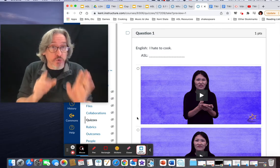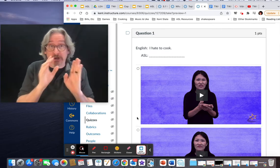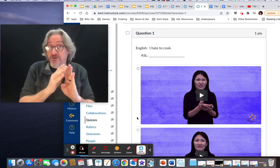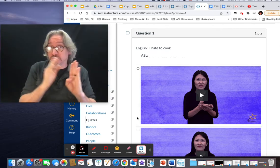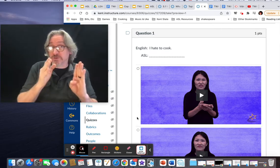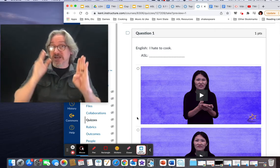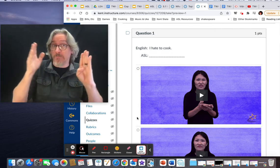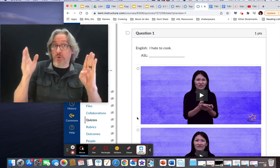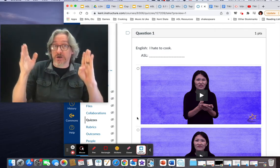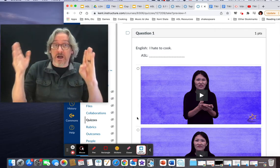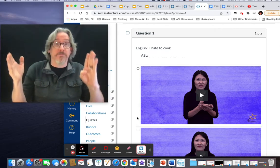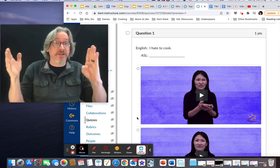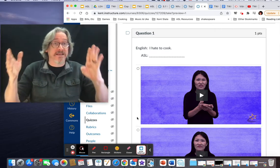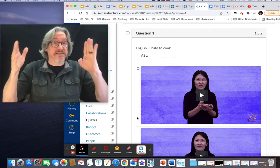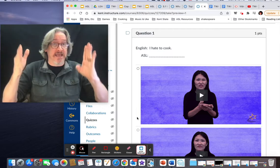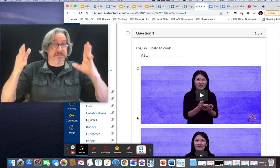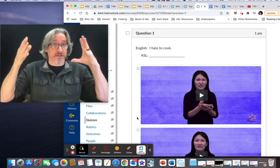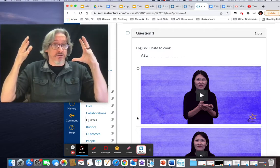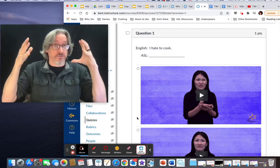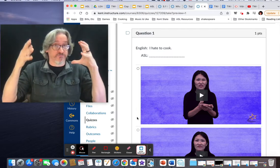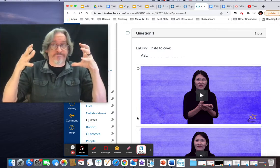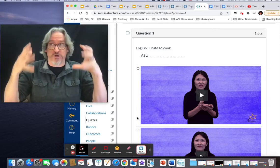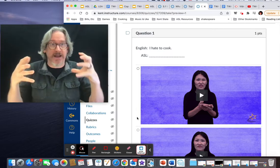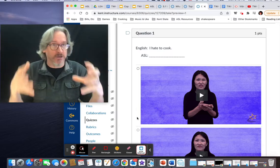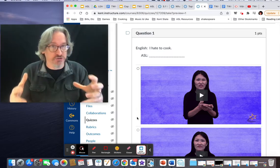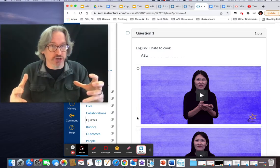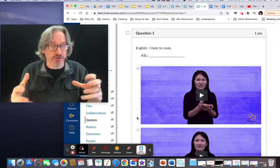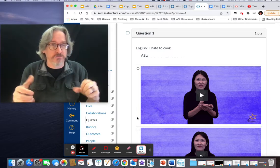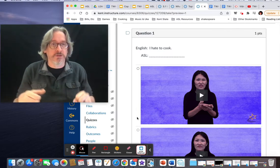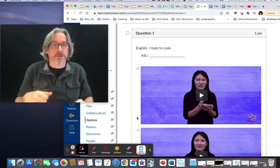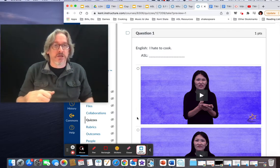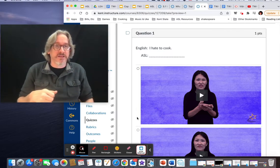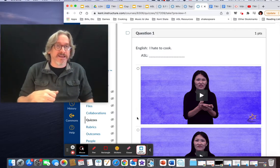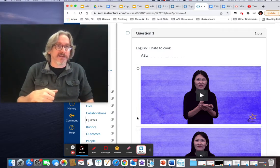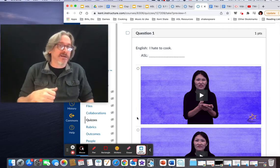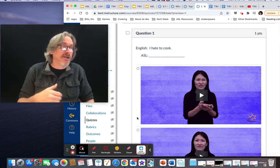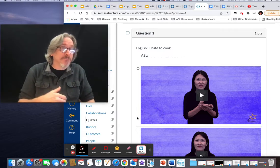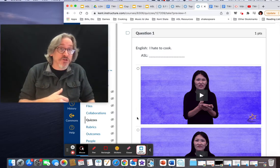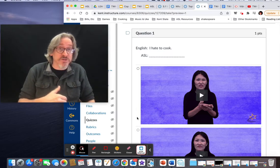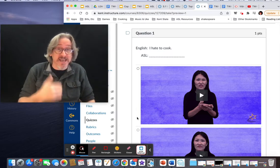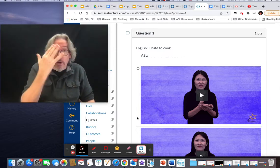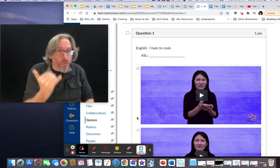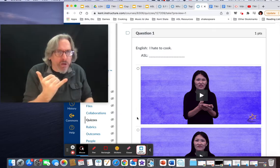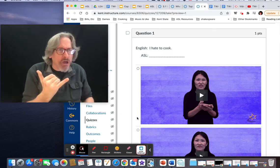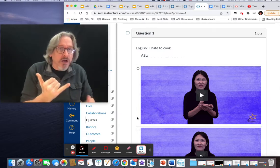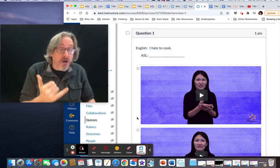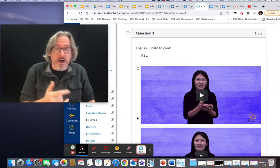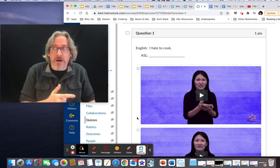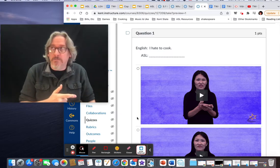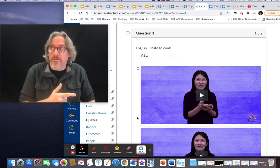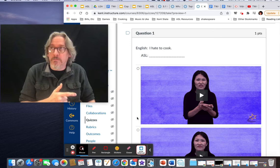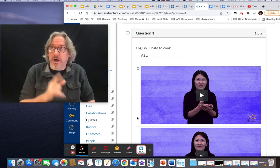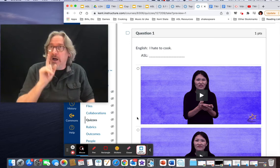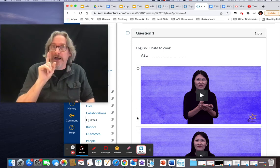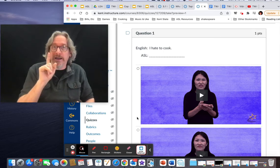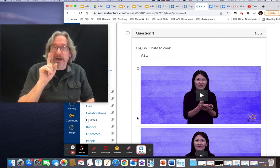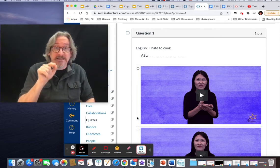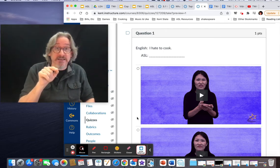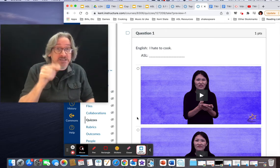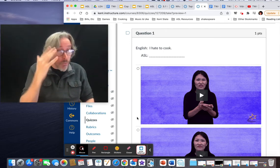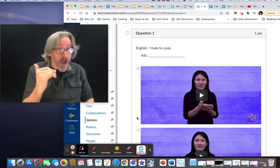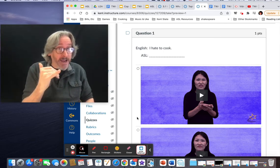rhetorical questions or introduce a more complex ASL grammatical structure. like to say,